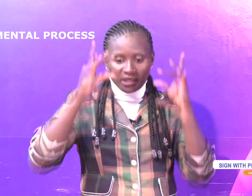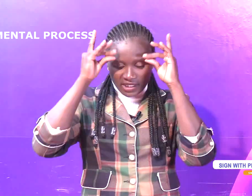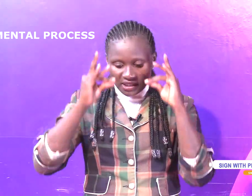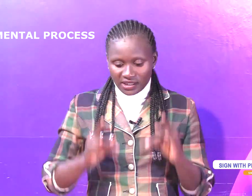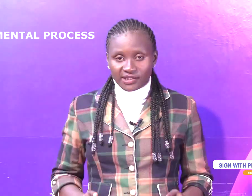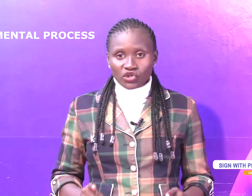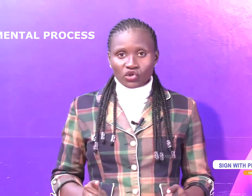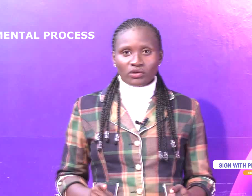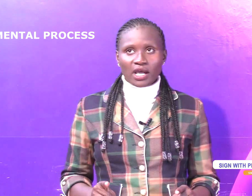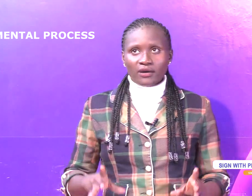Decision. You have